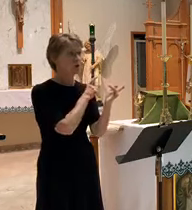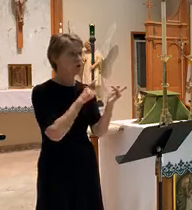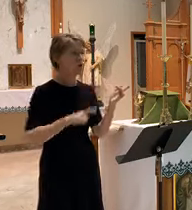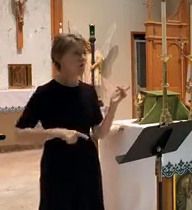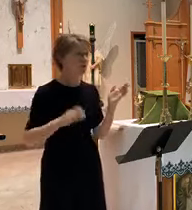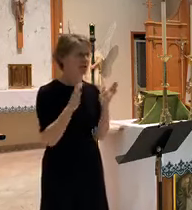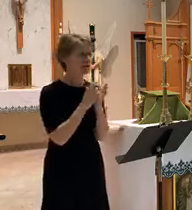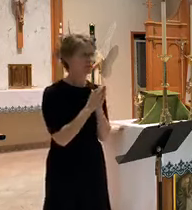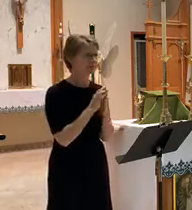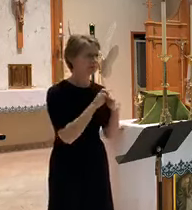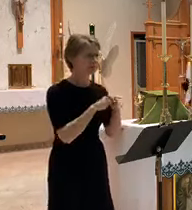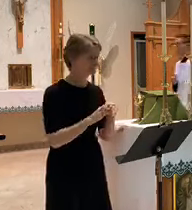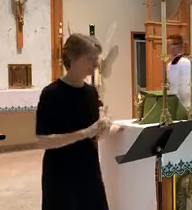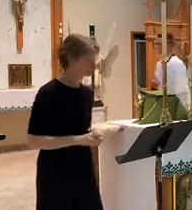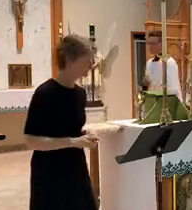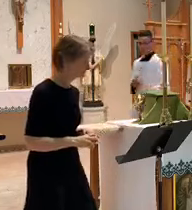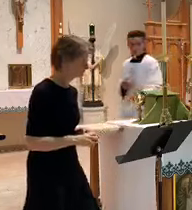be seated.